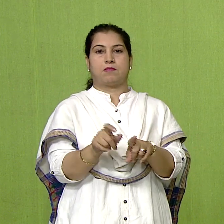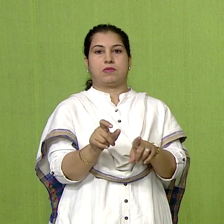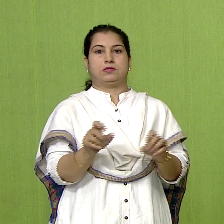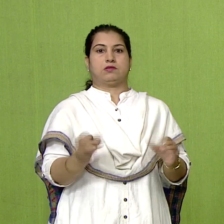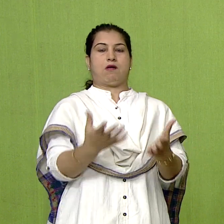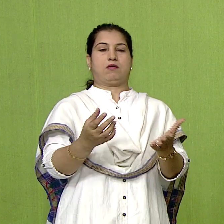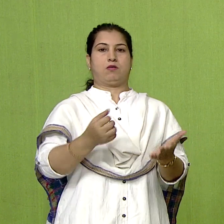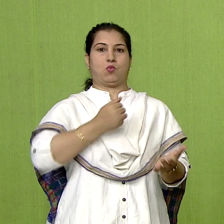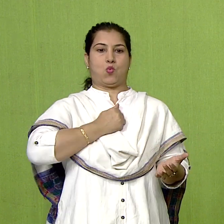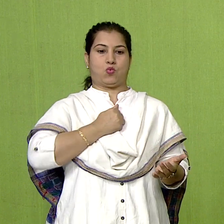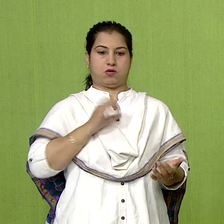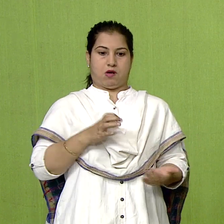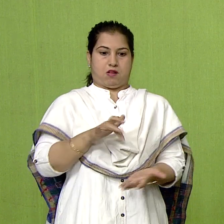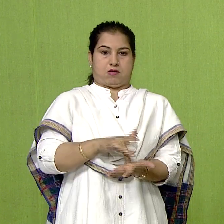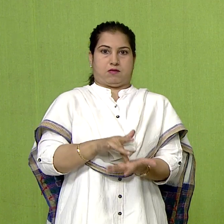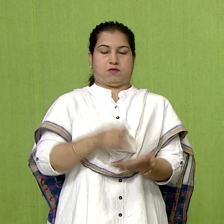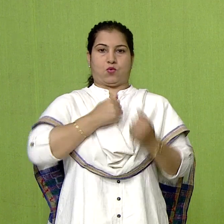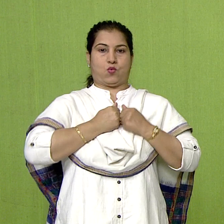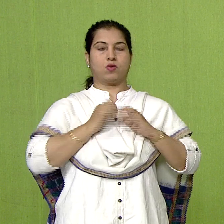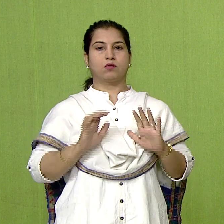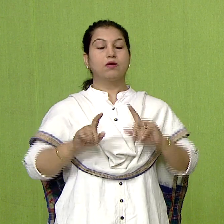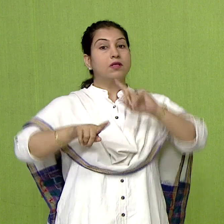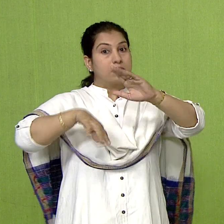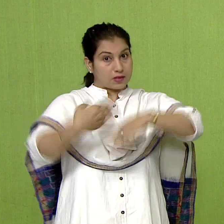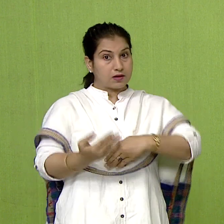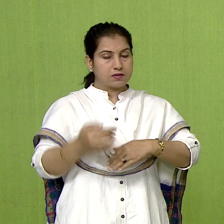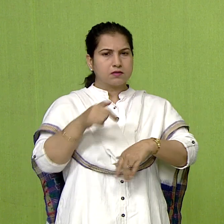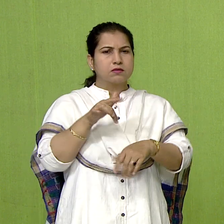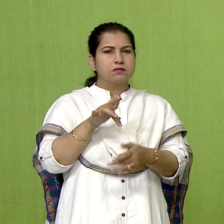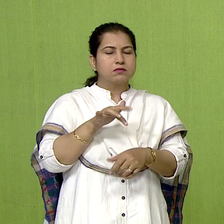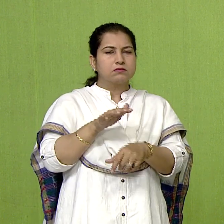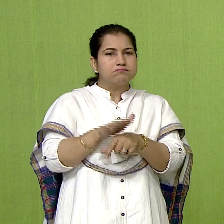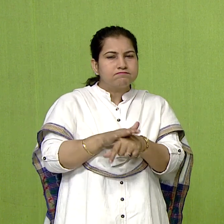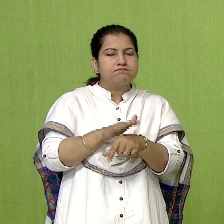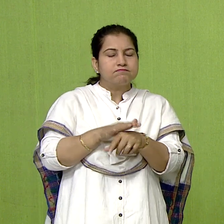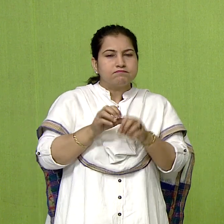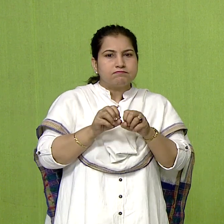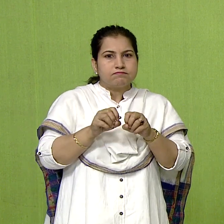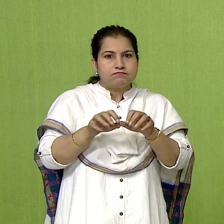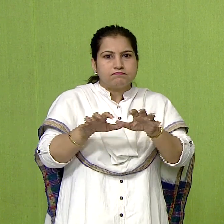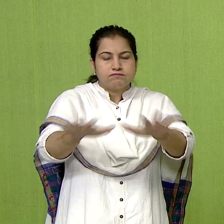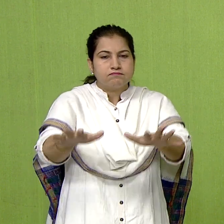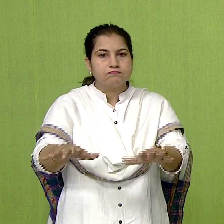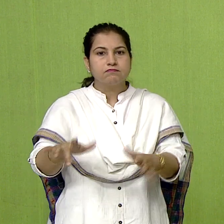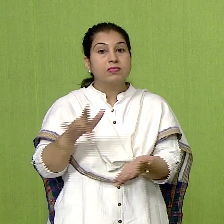Later, the feeling of nationalism was further spread by the French Revolution.